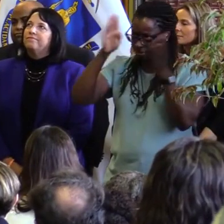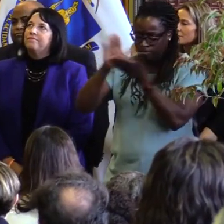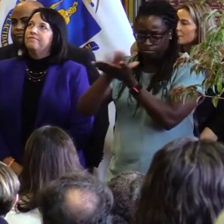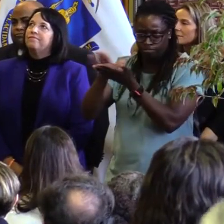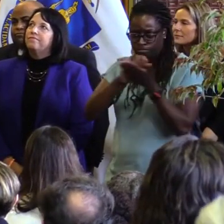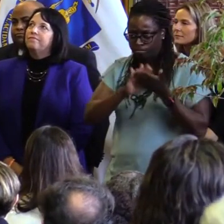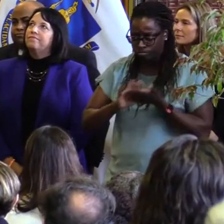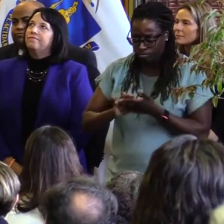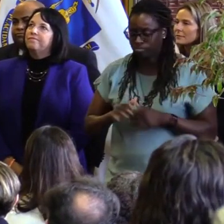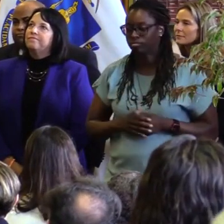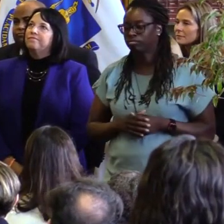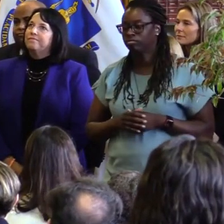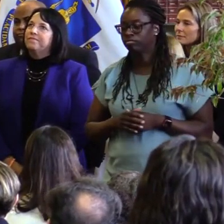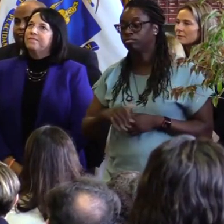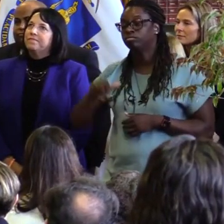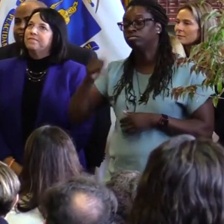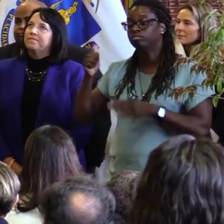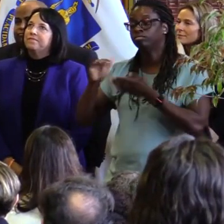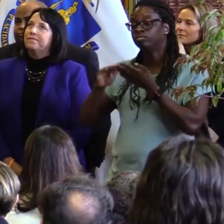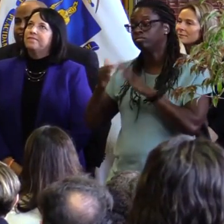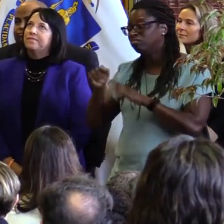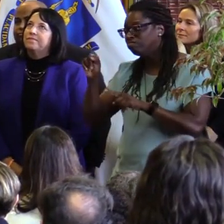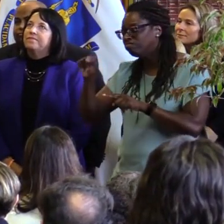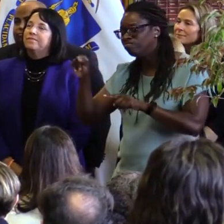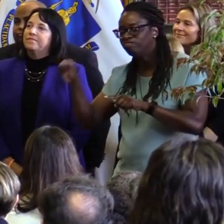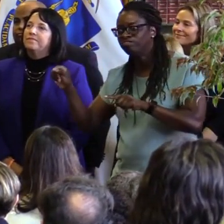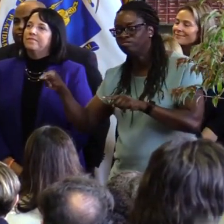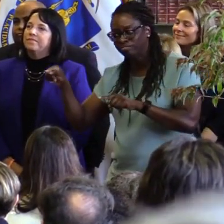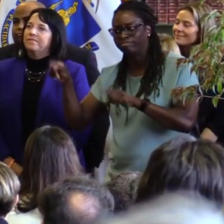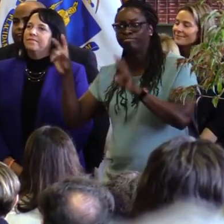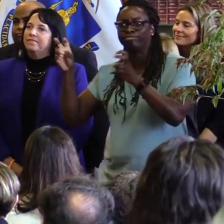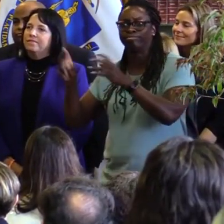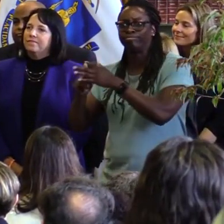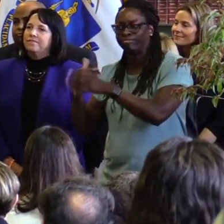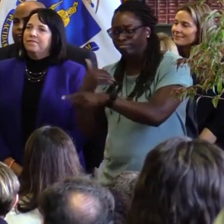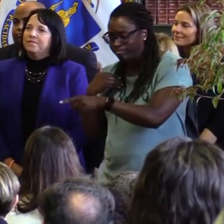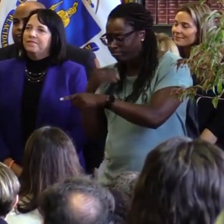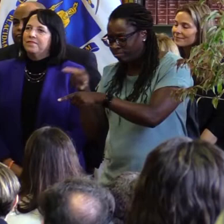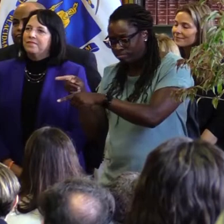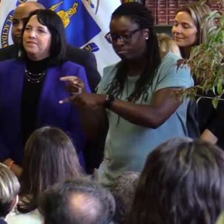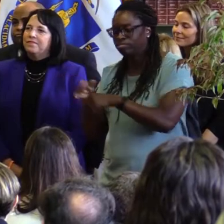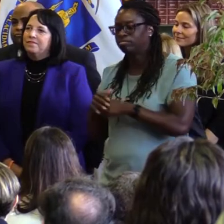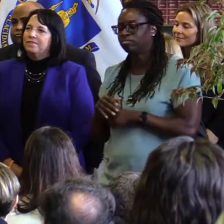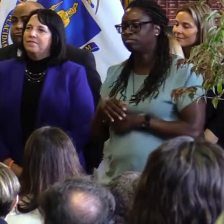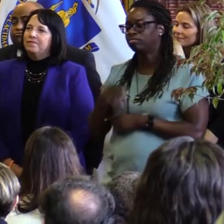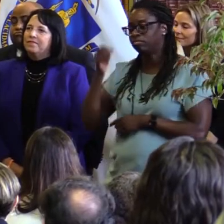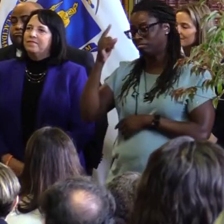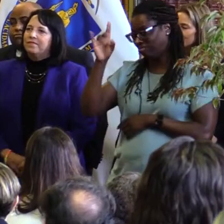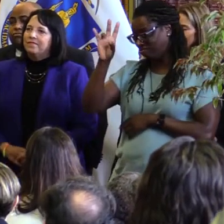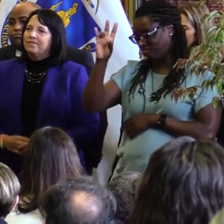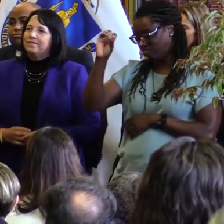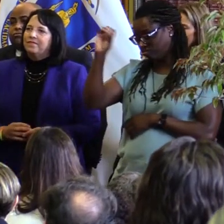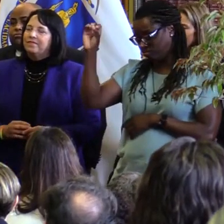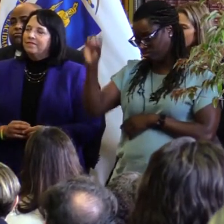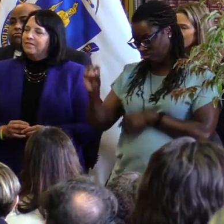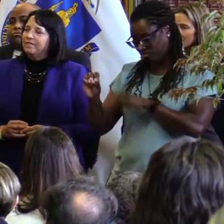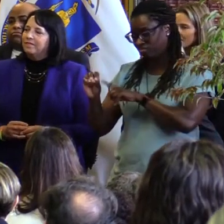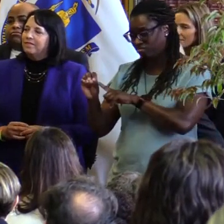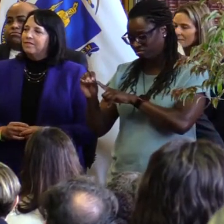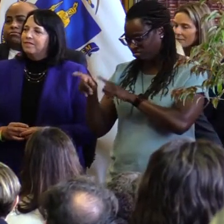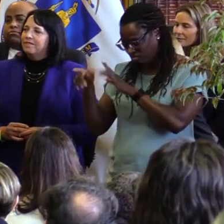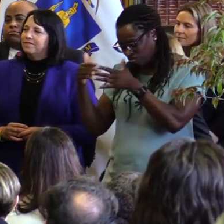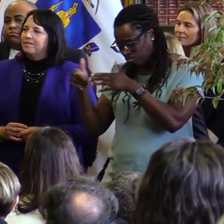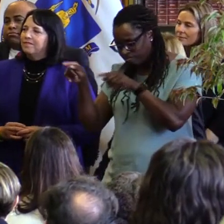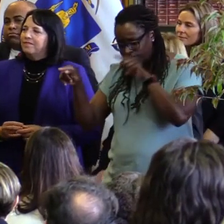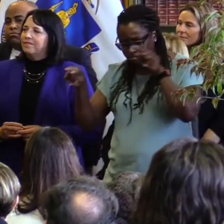environmental justice communities, those numbers rise to almost 70% of greenhouse gas emissions. So we